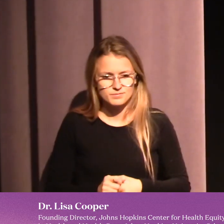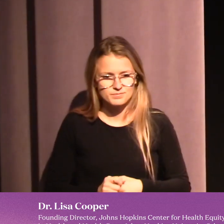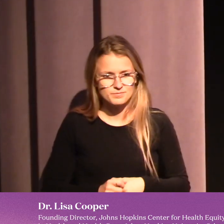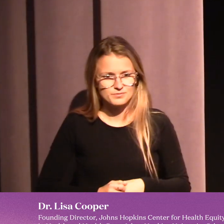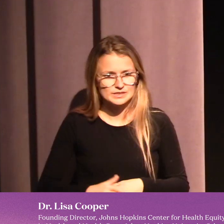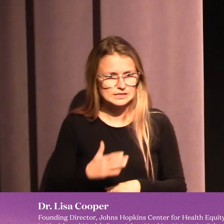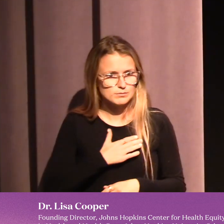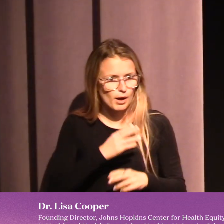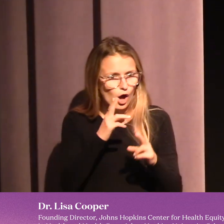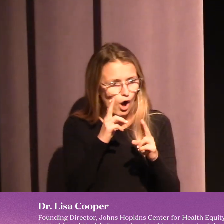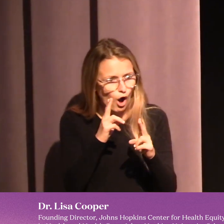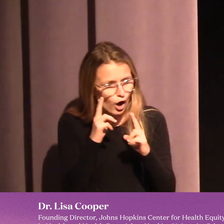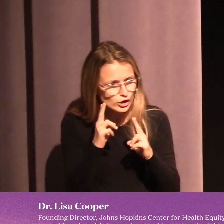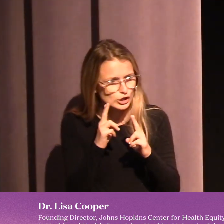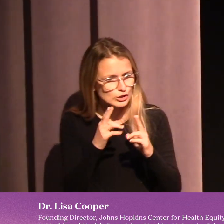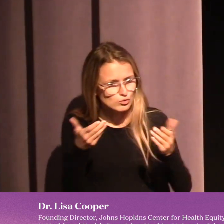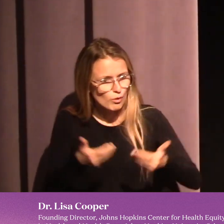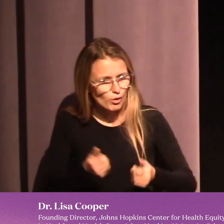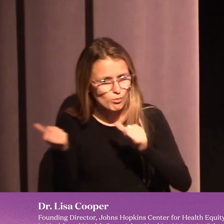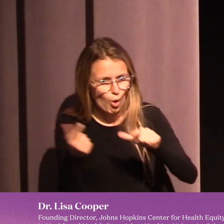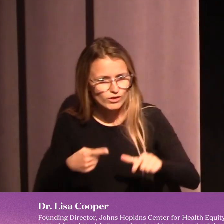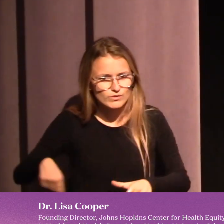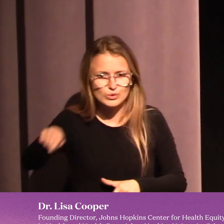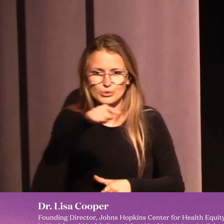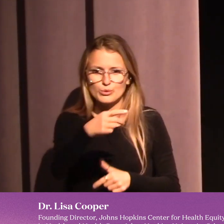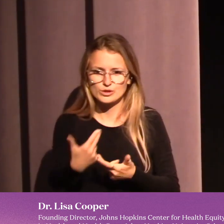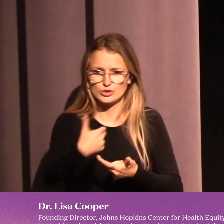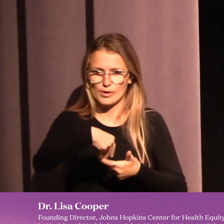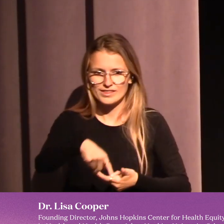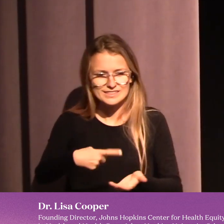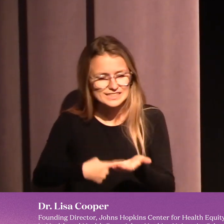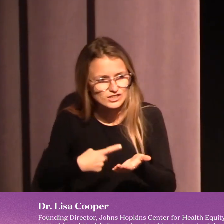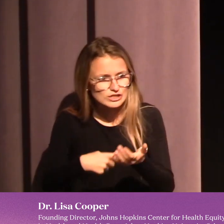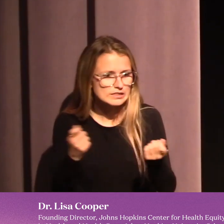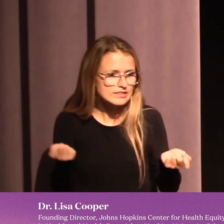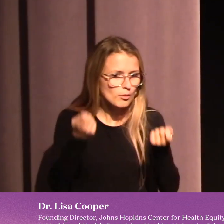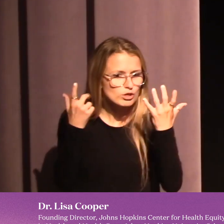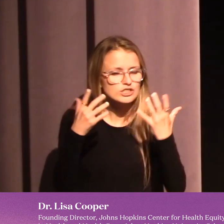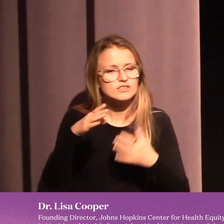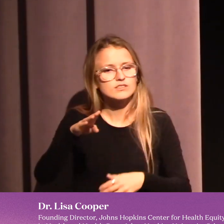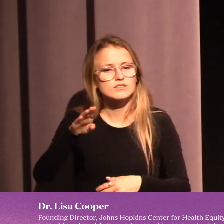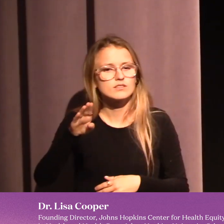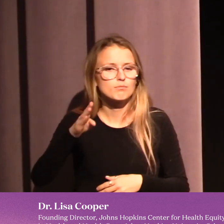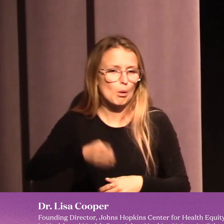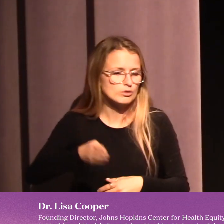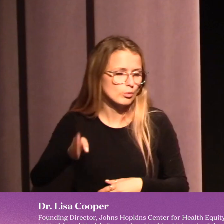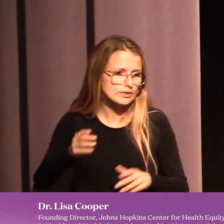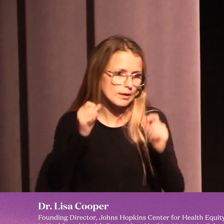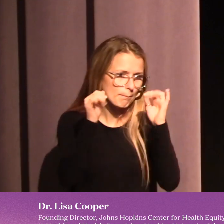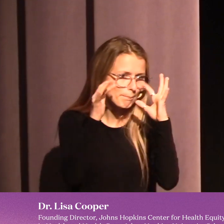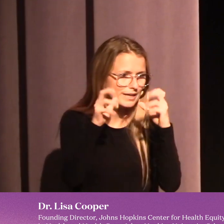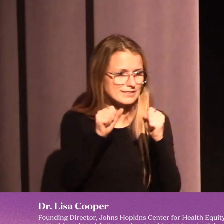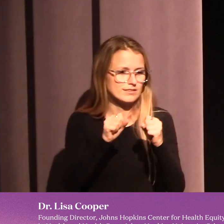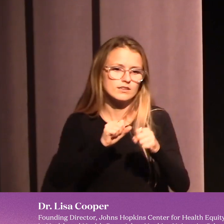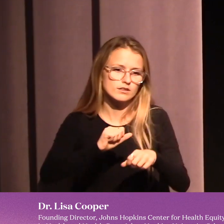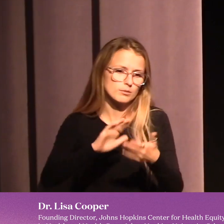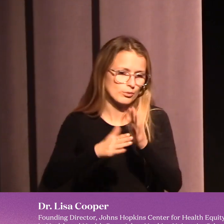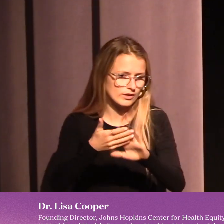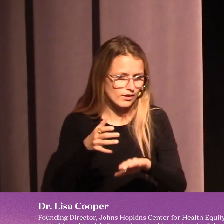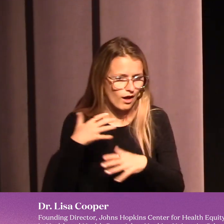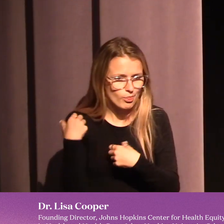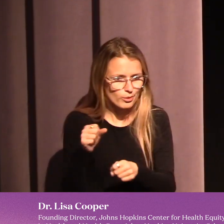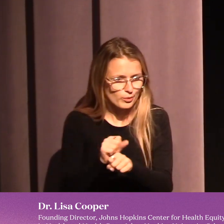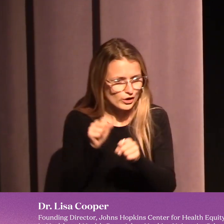It's my honor to welcome all of you to this discussion and celebration of Baltimore's extraordinary community health workers. We